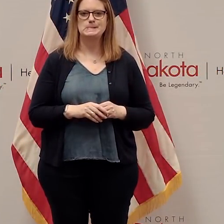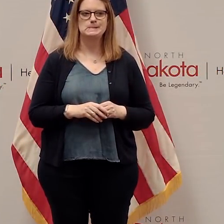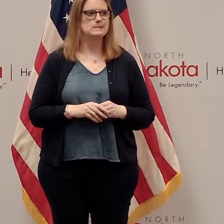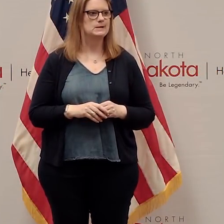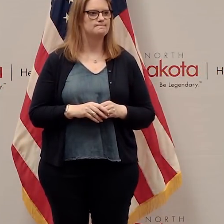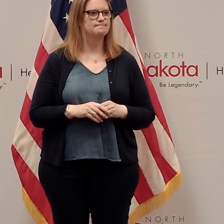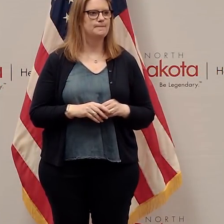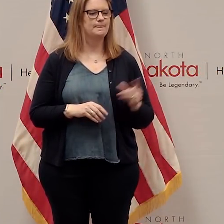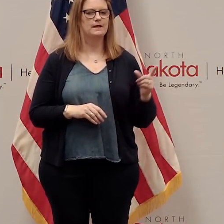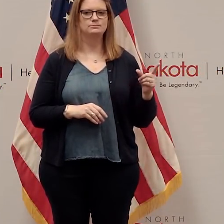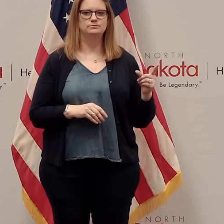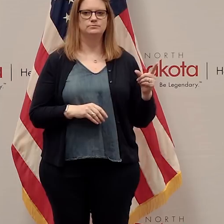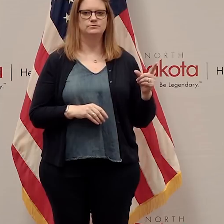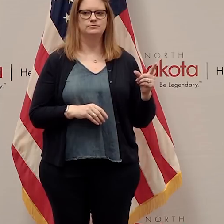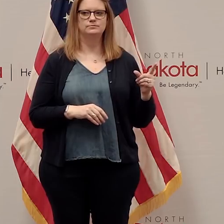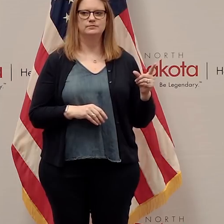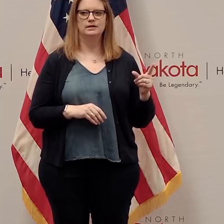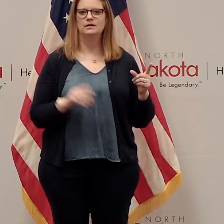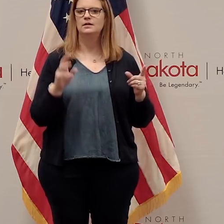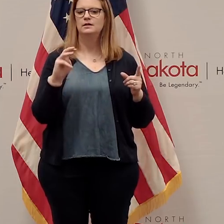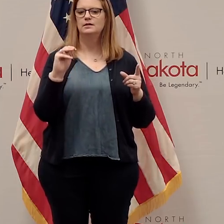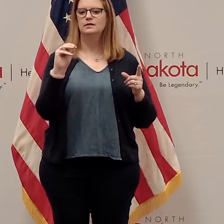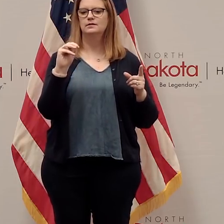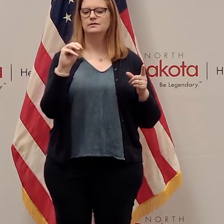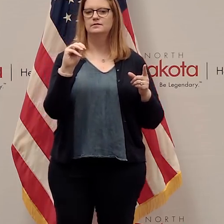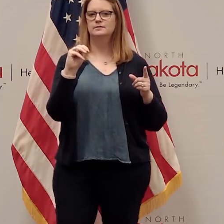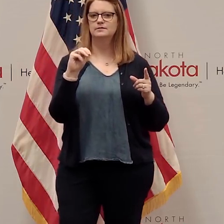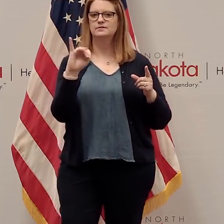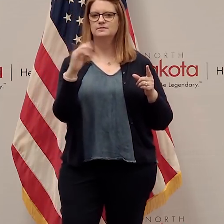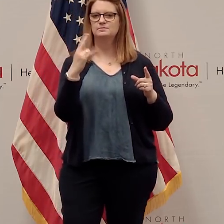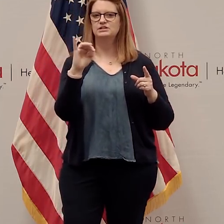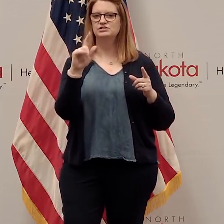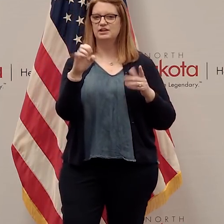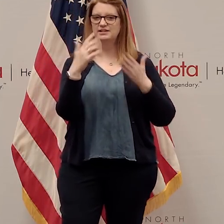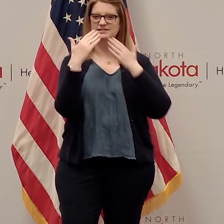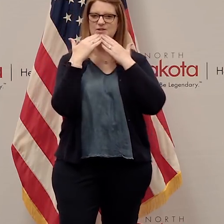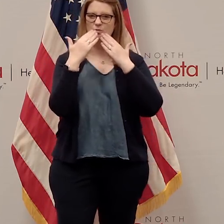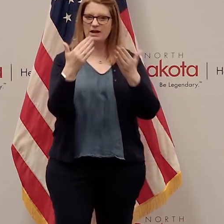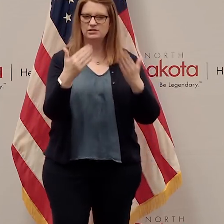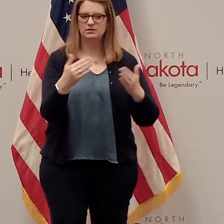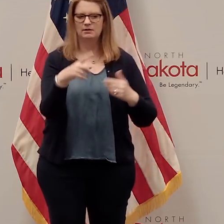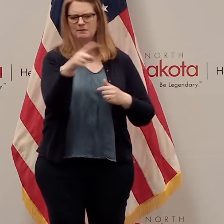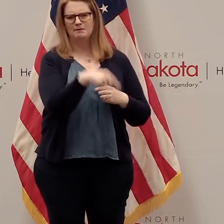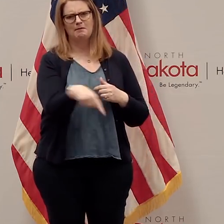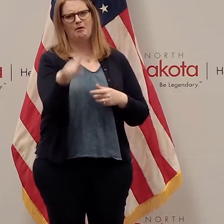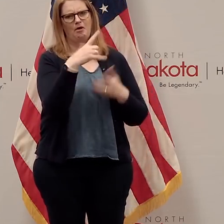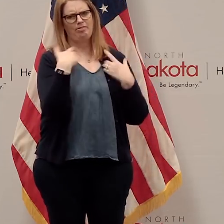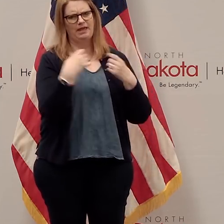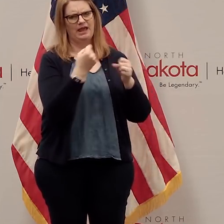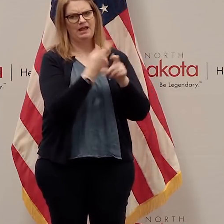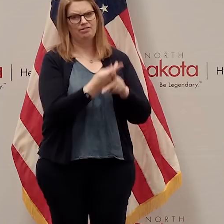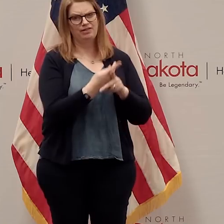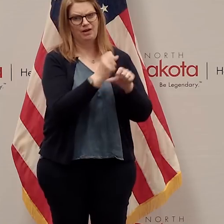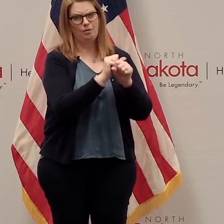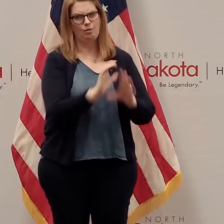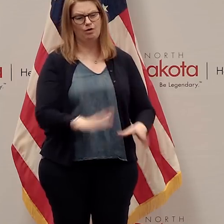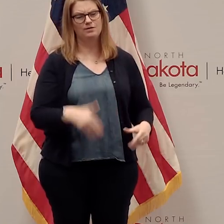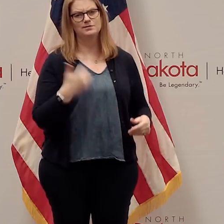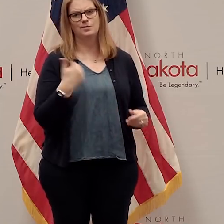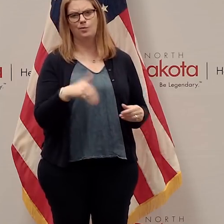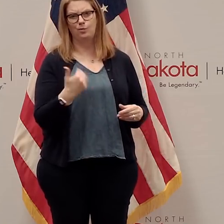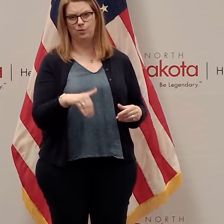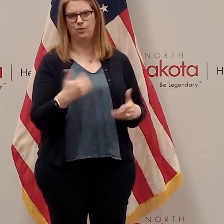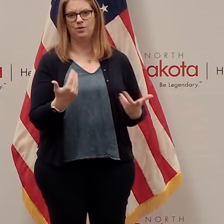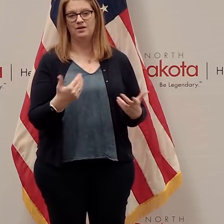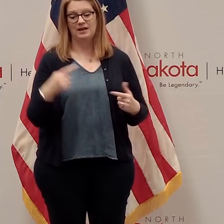And I want to echo Michelle's gratitude towards all those frontline health workers, and certainly all of us